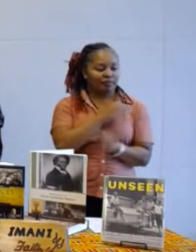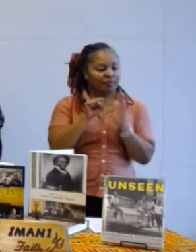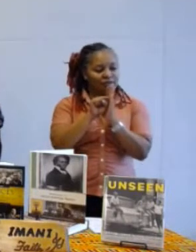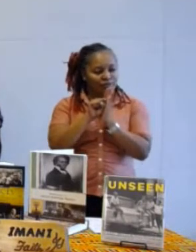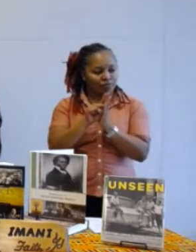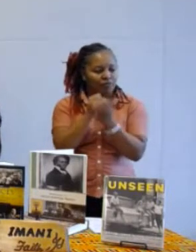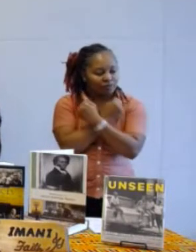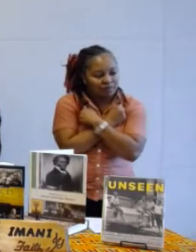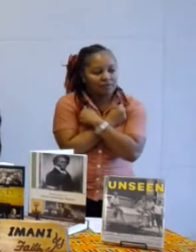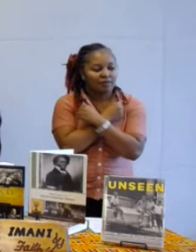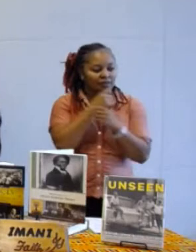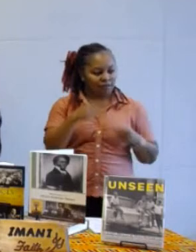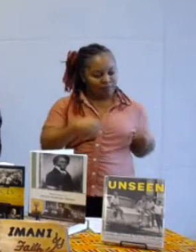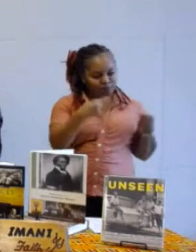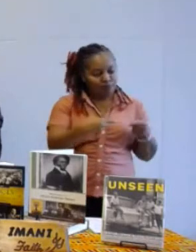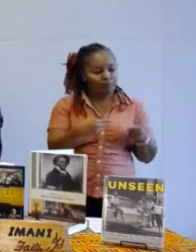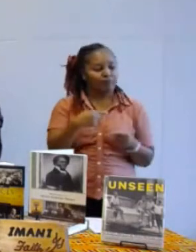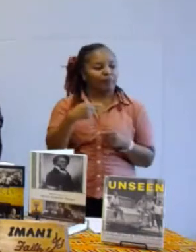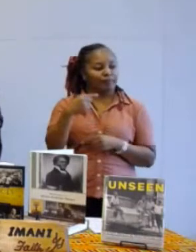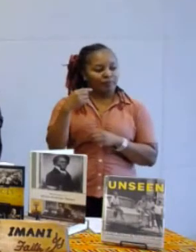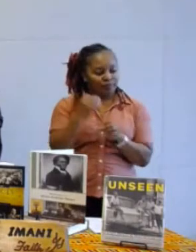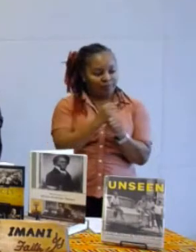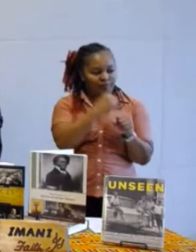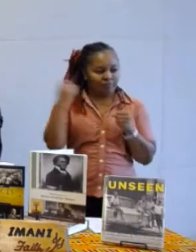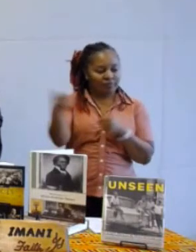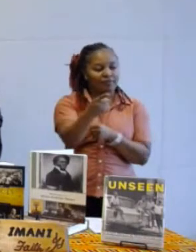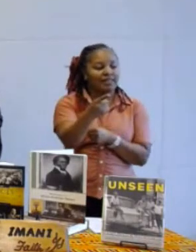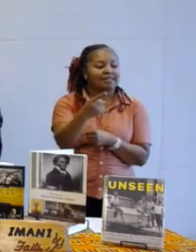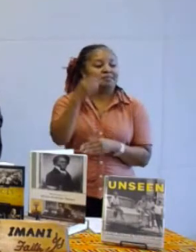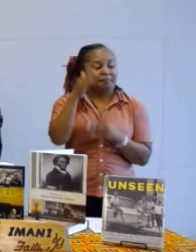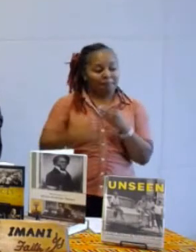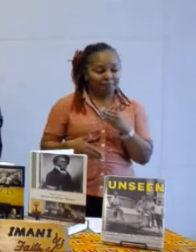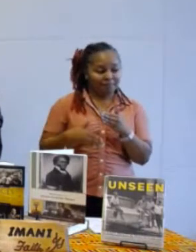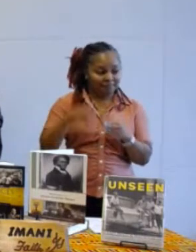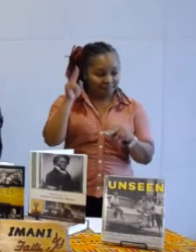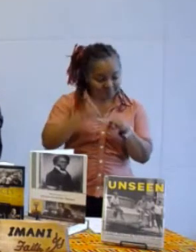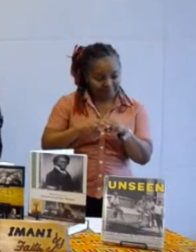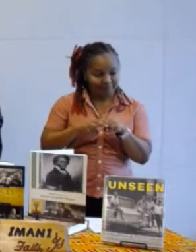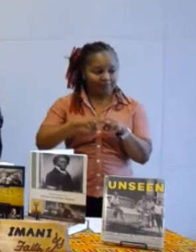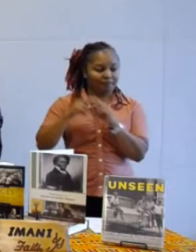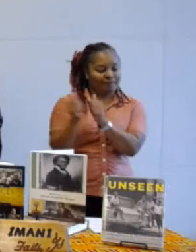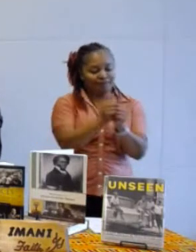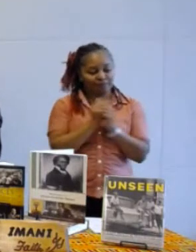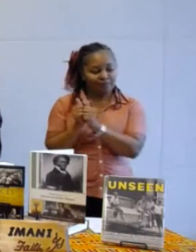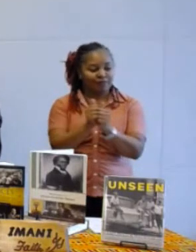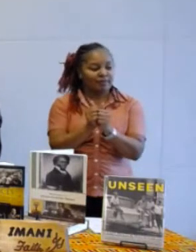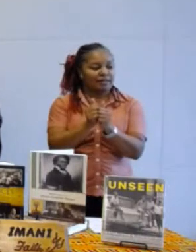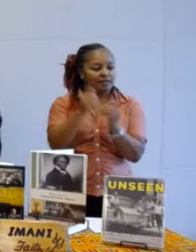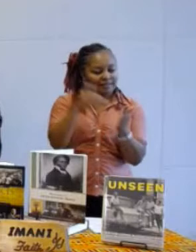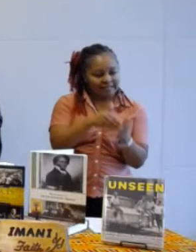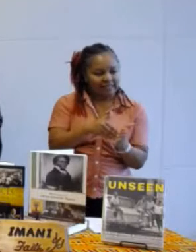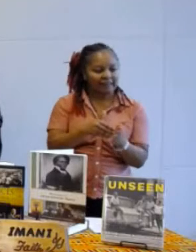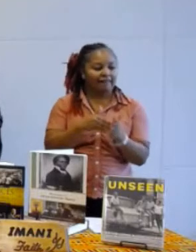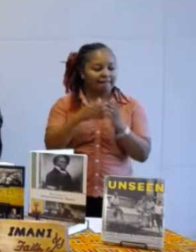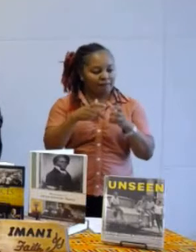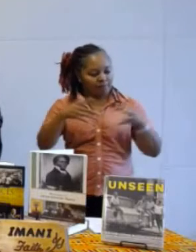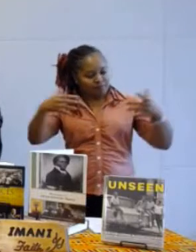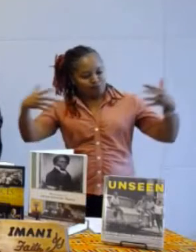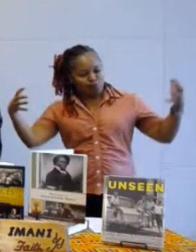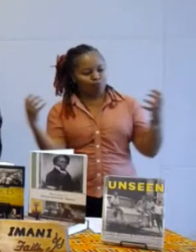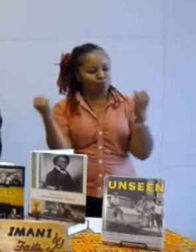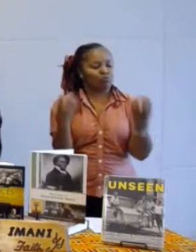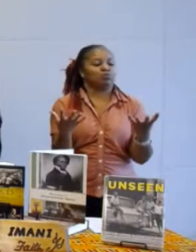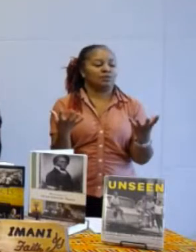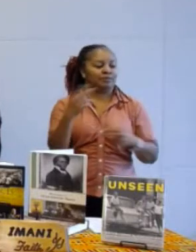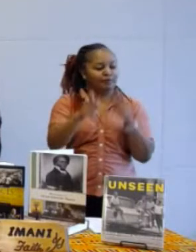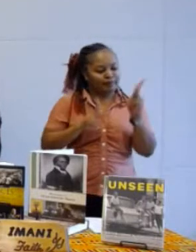of next year, may we sit again together in larger numbers with greater achievement, closer to the liberation and a higher level of